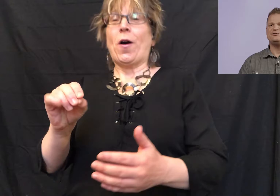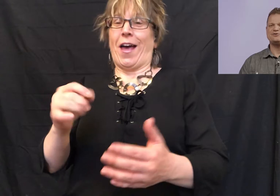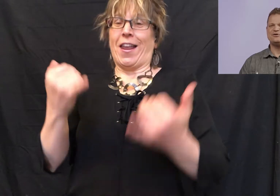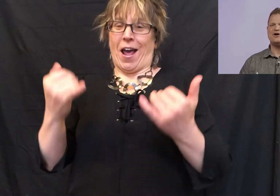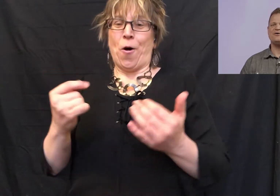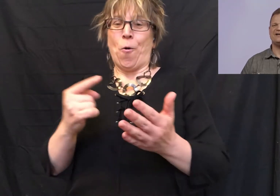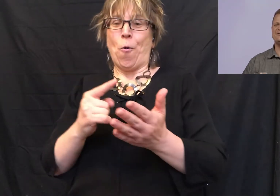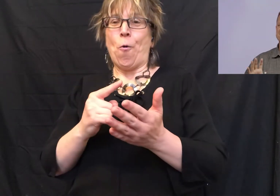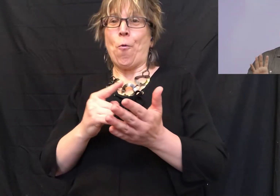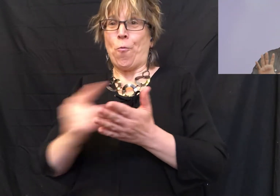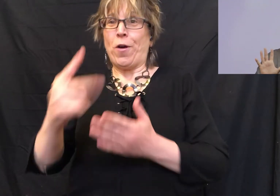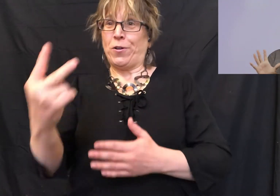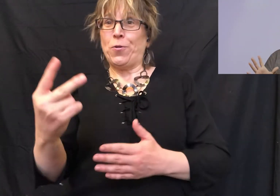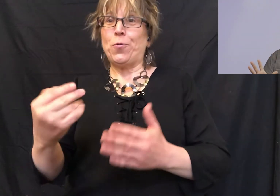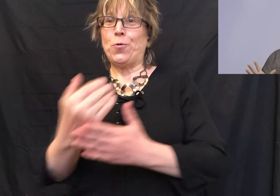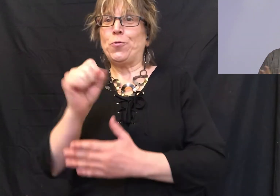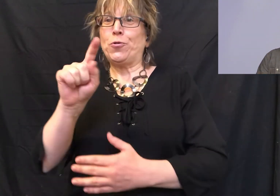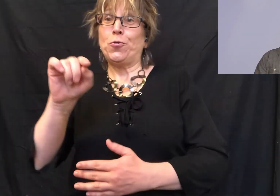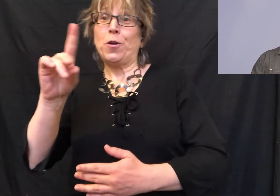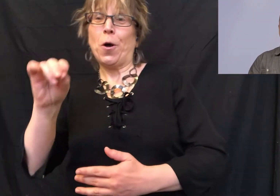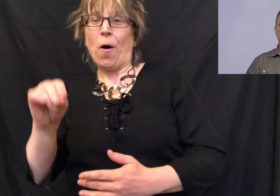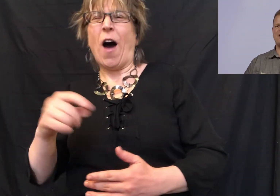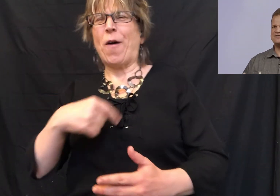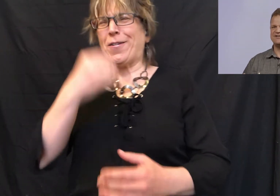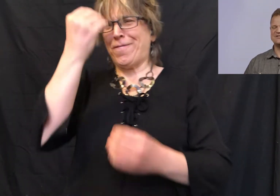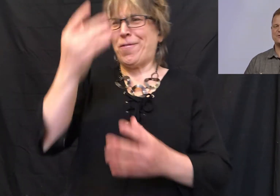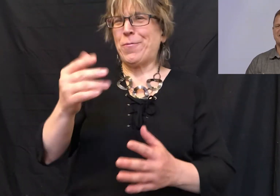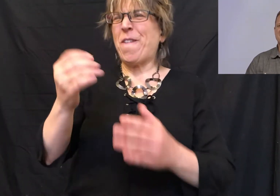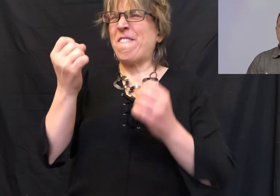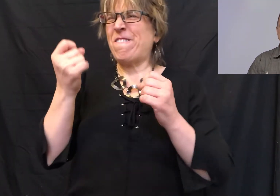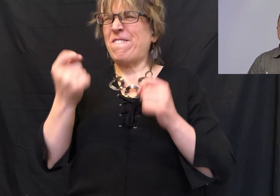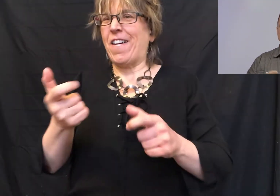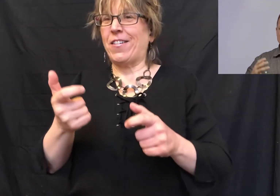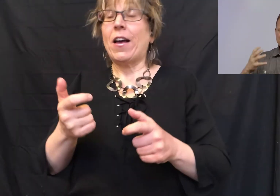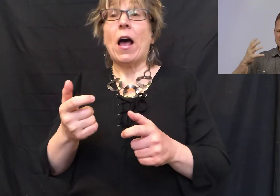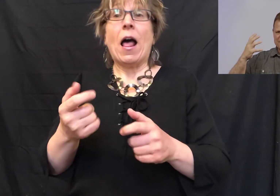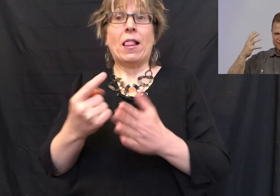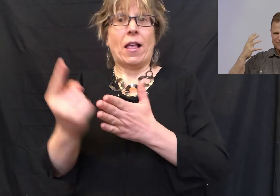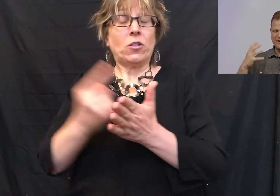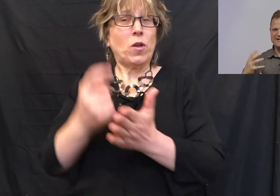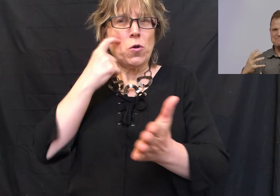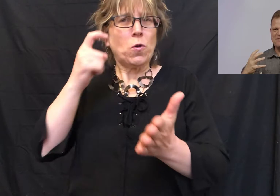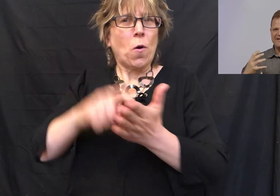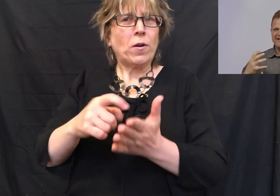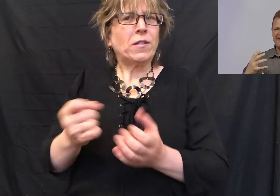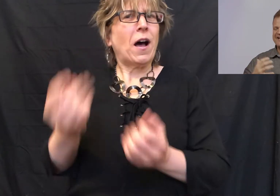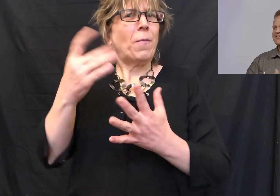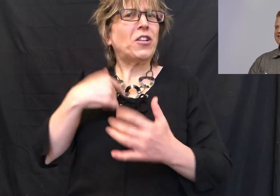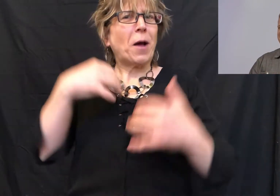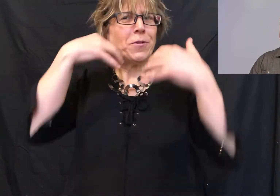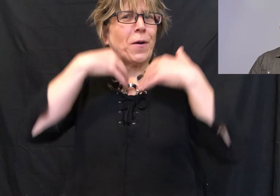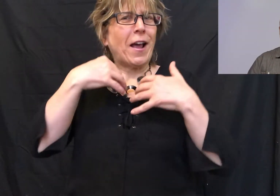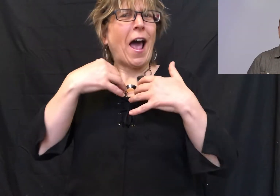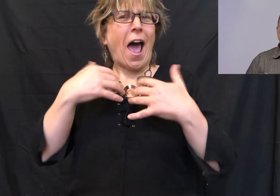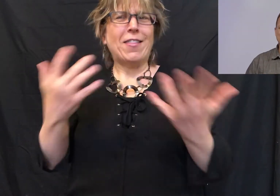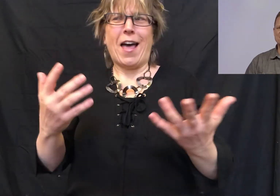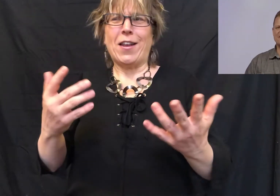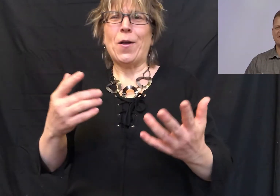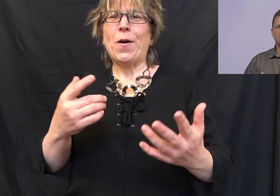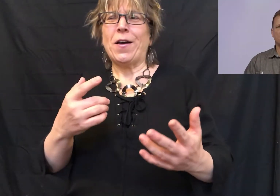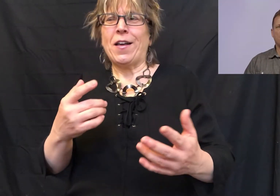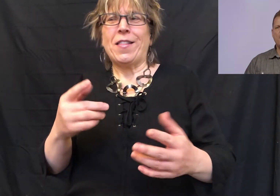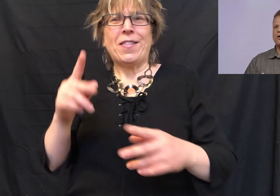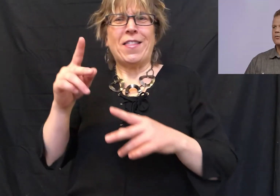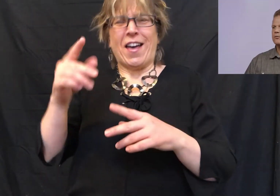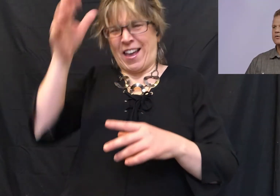in our brand new studio. And I just want to say this real quick for those of you who were watching last week. Did you notice how much I was sweating? And then the guys told me afterwards,